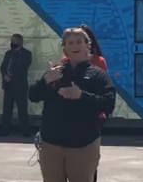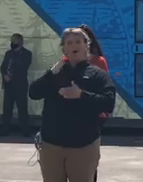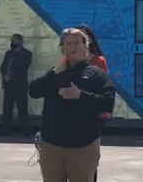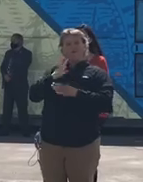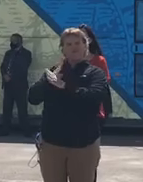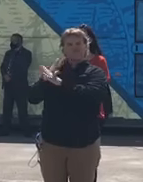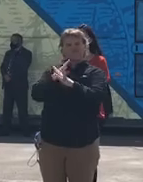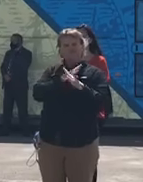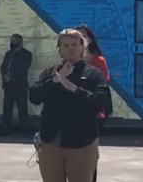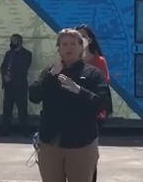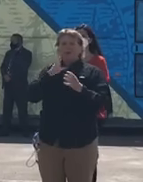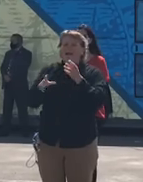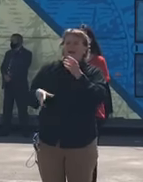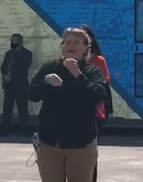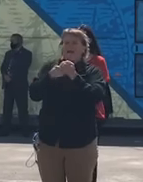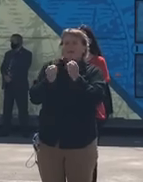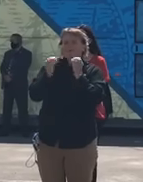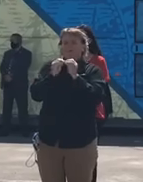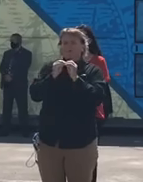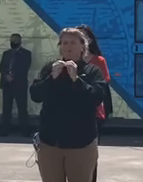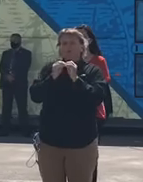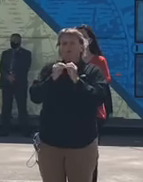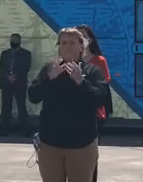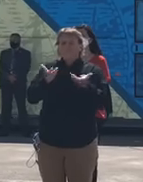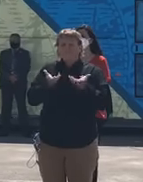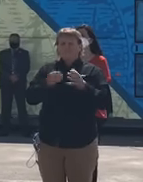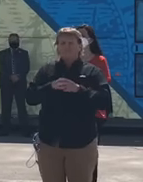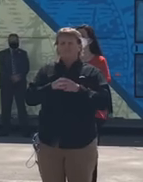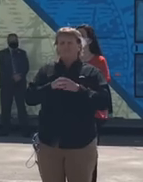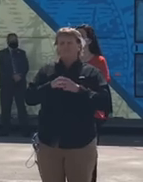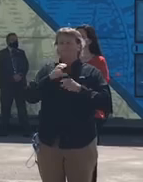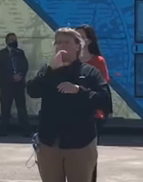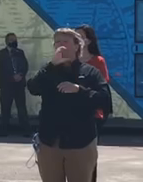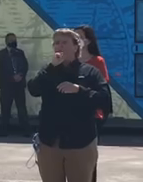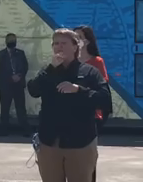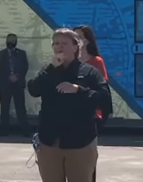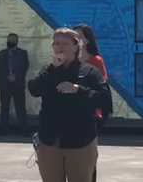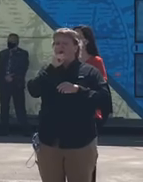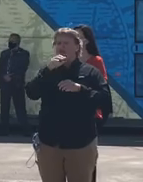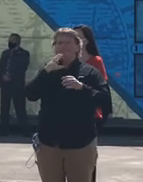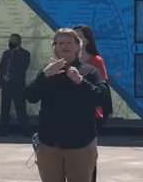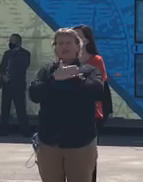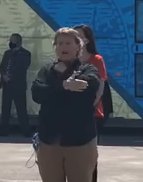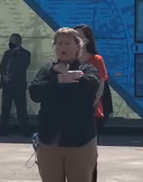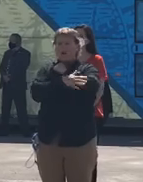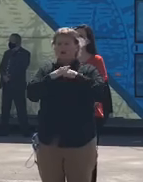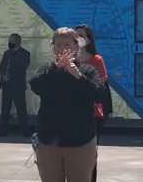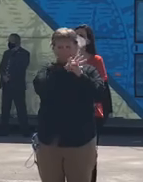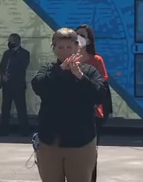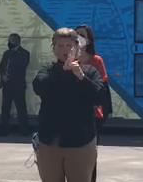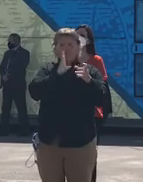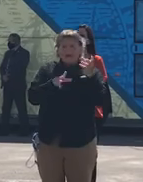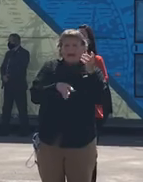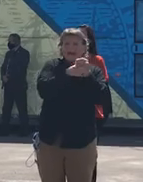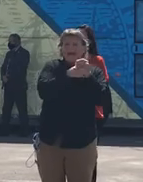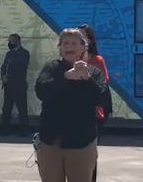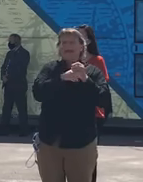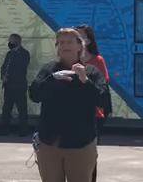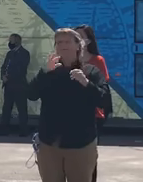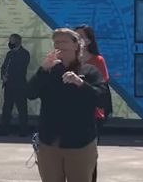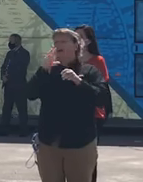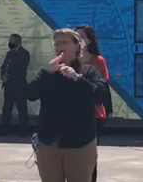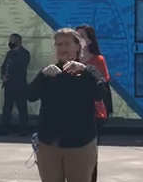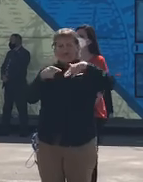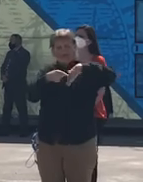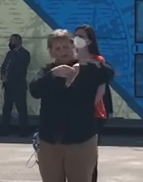current diagnostic testing drive-in with an antibody lane, and then we're going to do the same thing in Jacksonville. They've had a drive-through testing site there